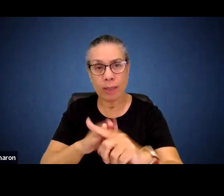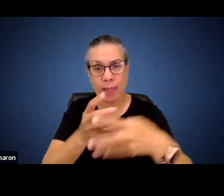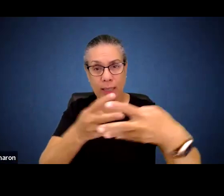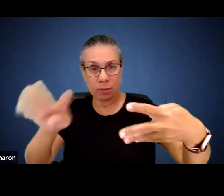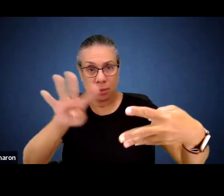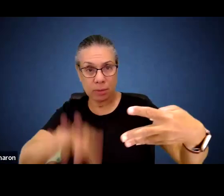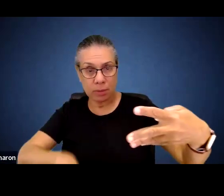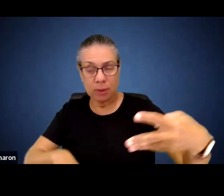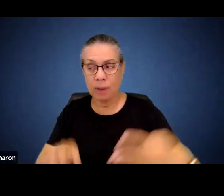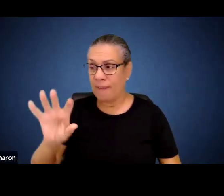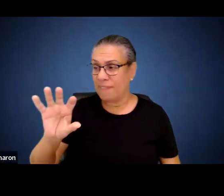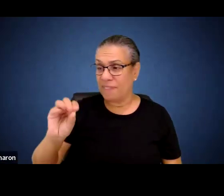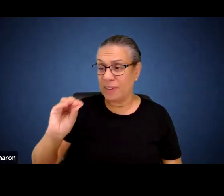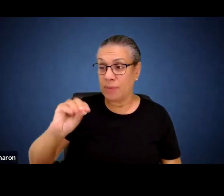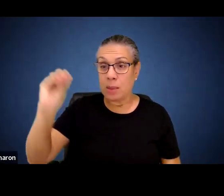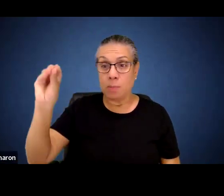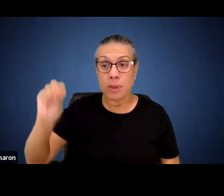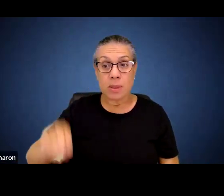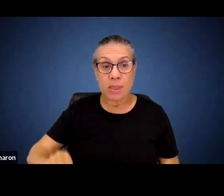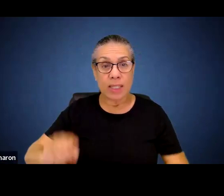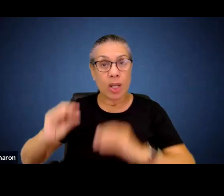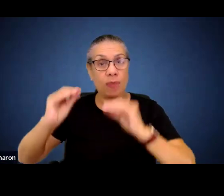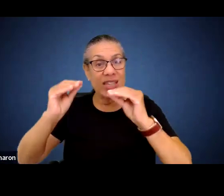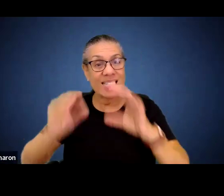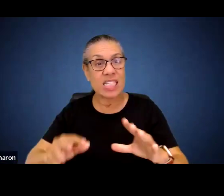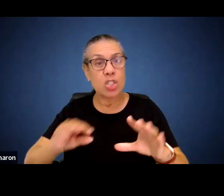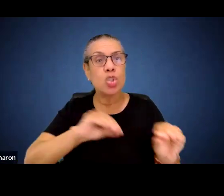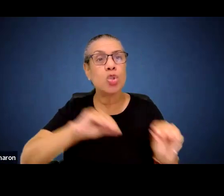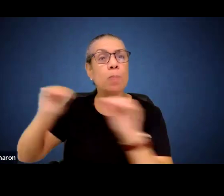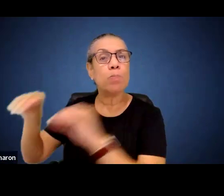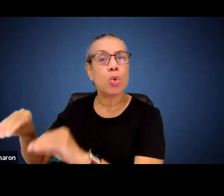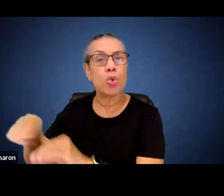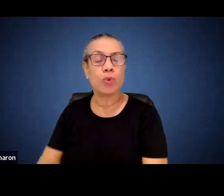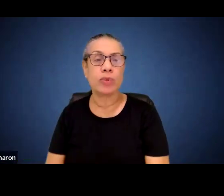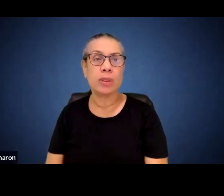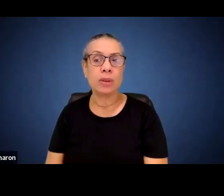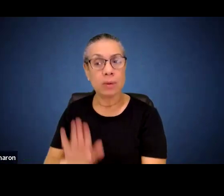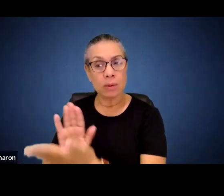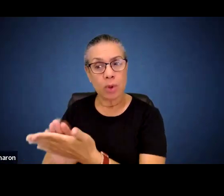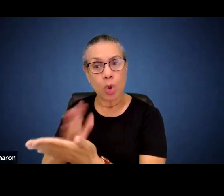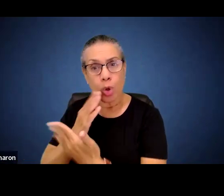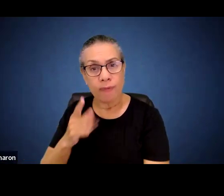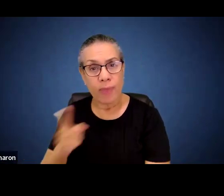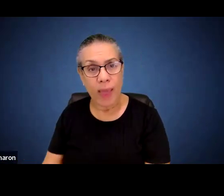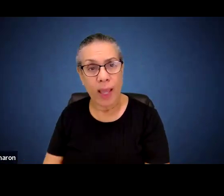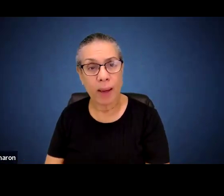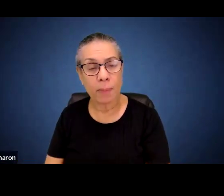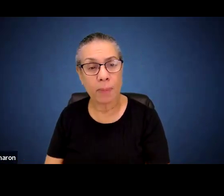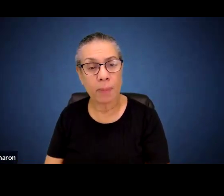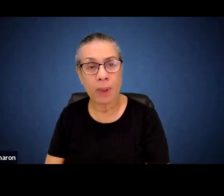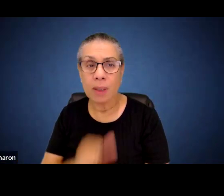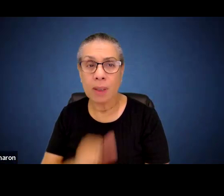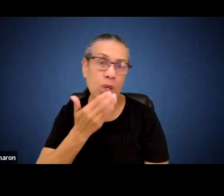heard today that 50% of the educators moved. Well, that's great for them, but that's not great